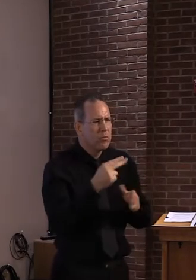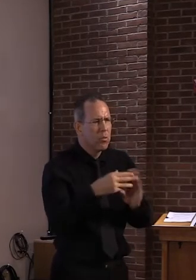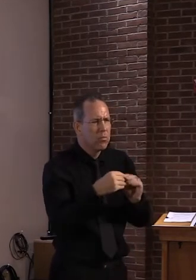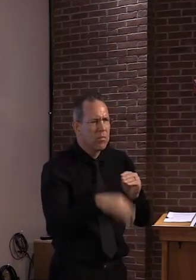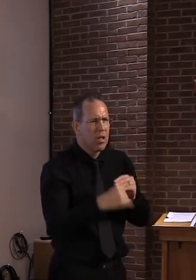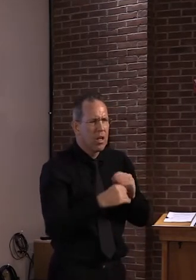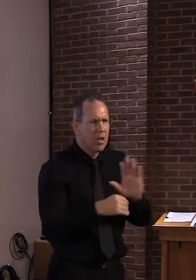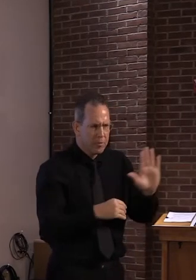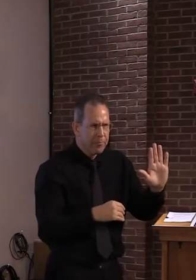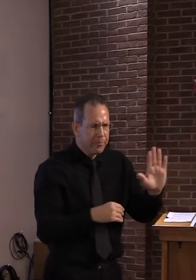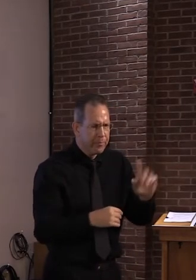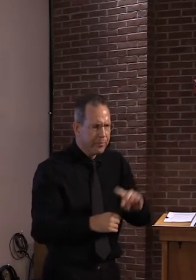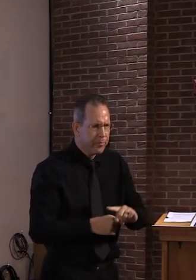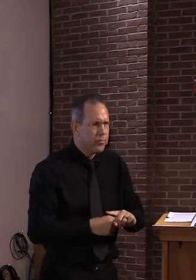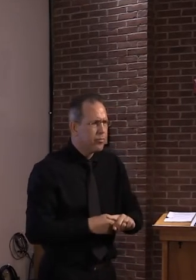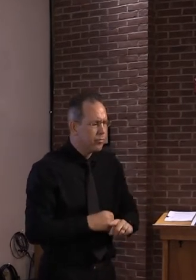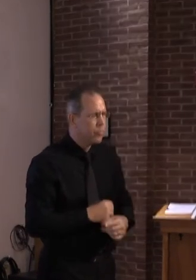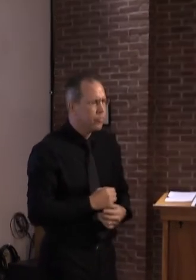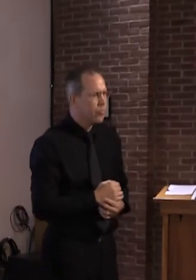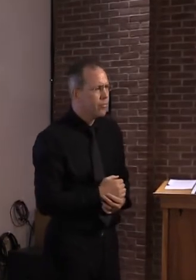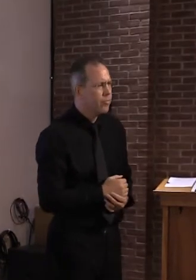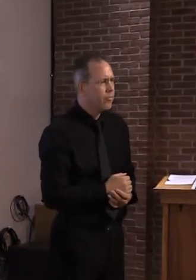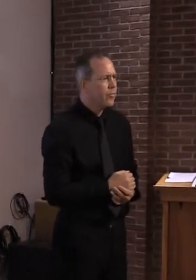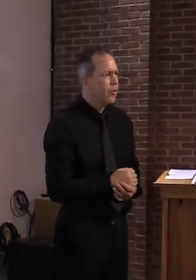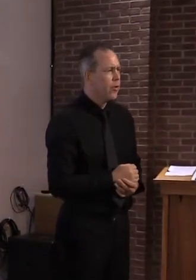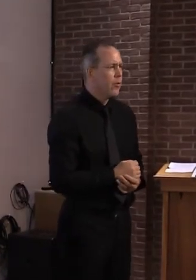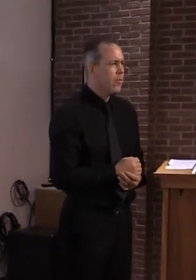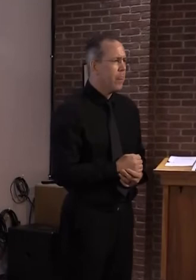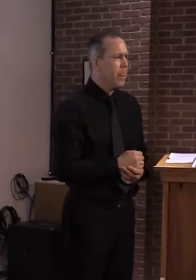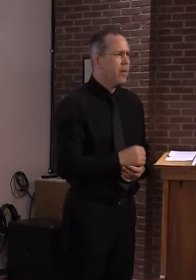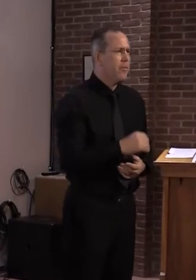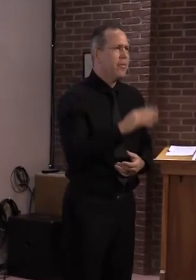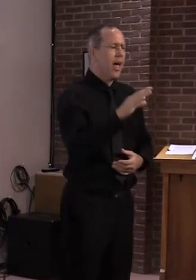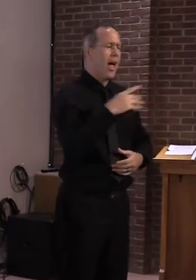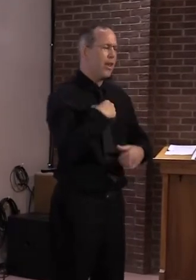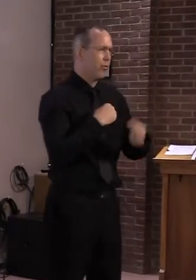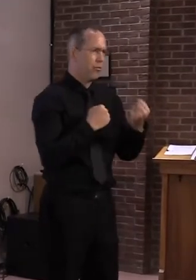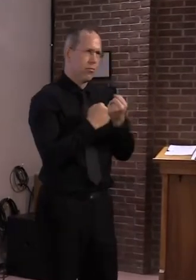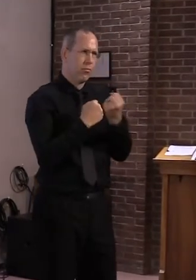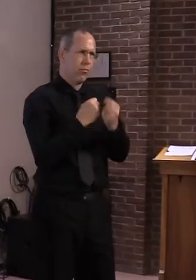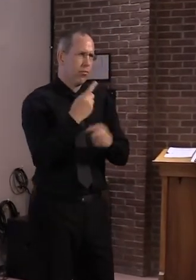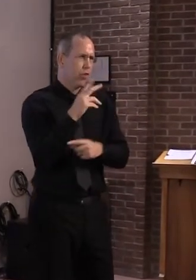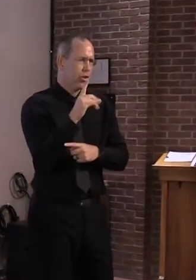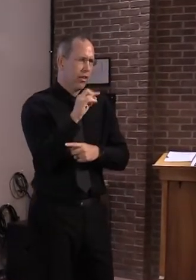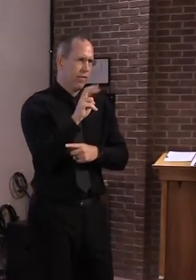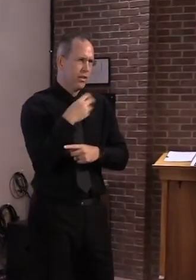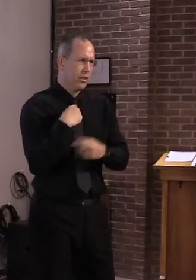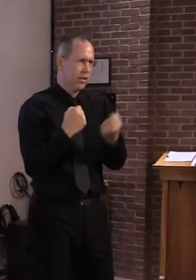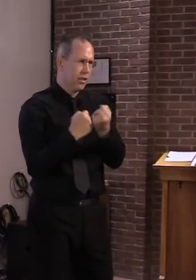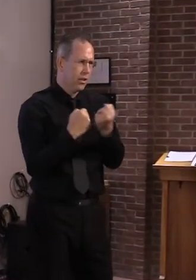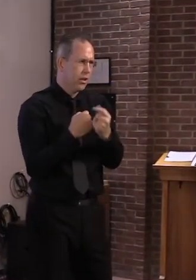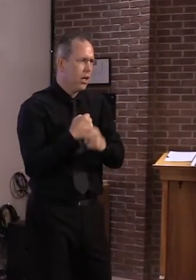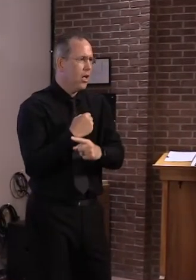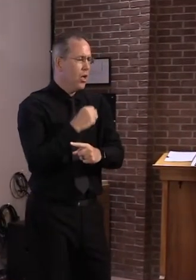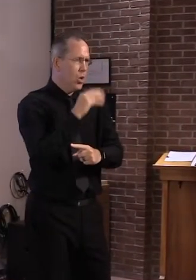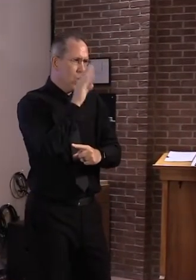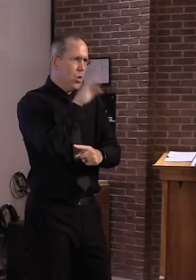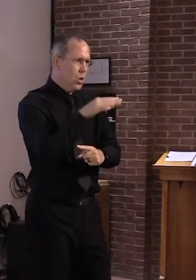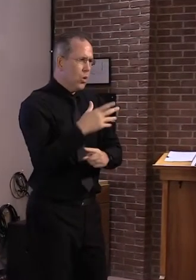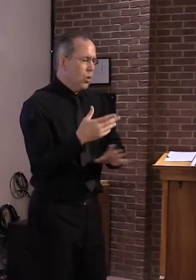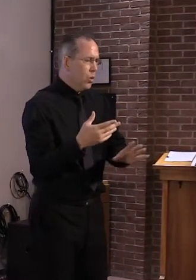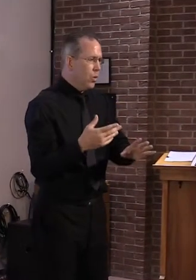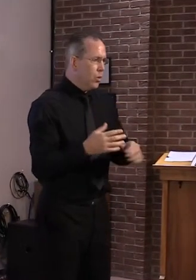to the defense of Dr. Levine here. I've seen a vast majority of Vermonters respond to